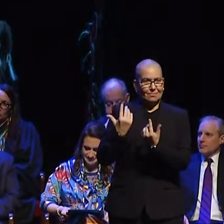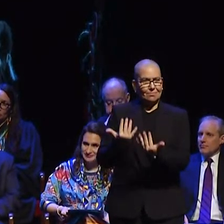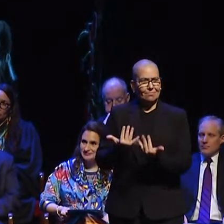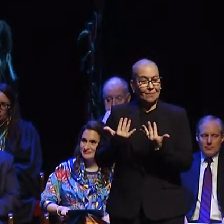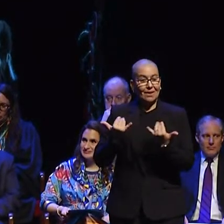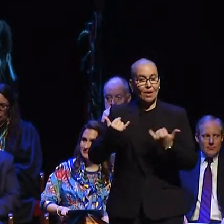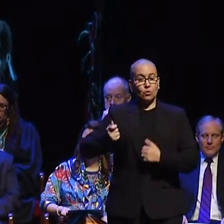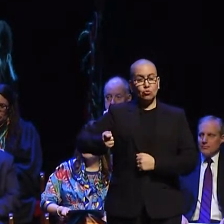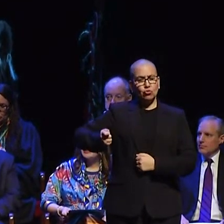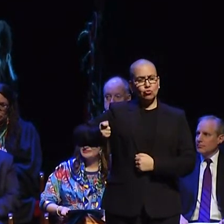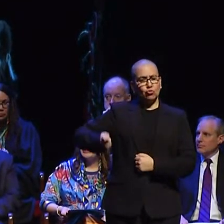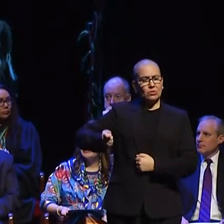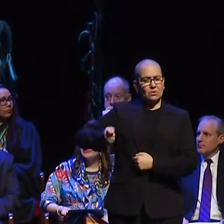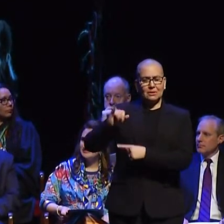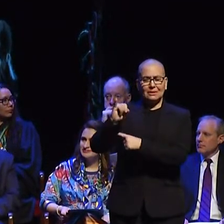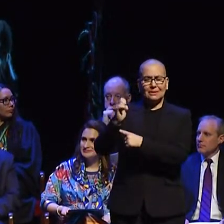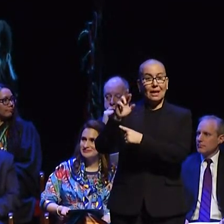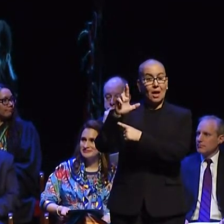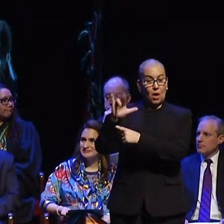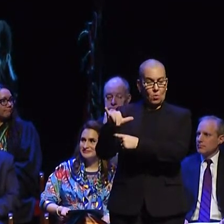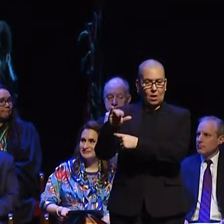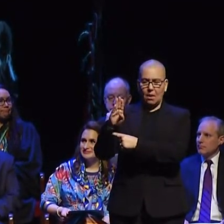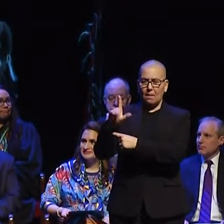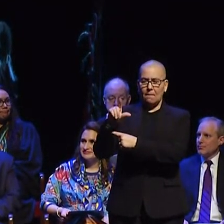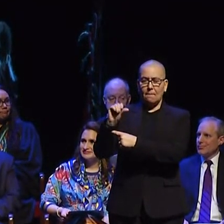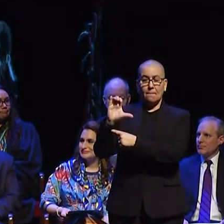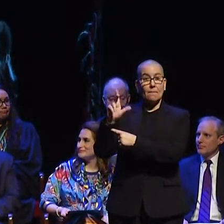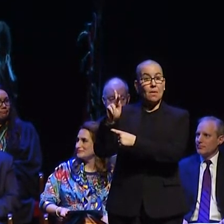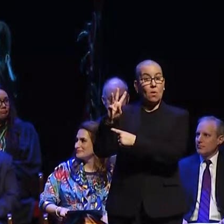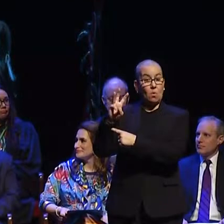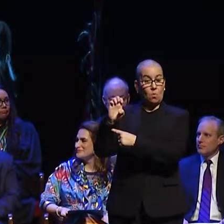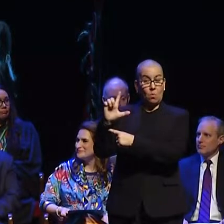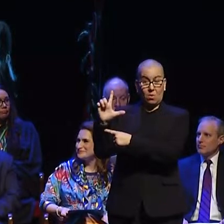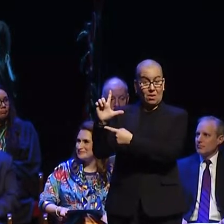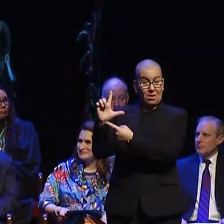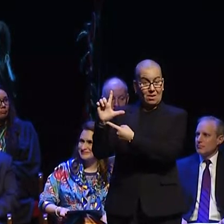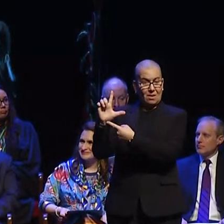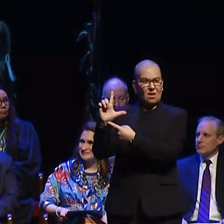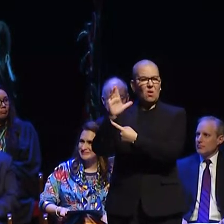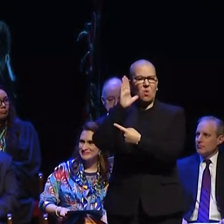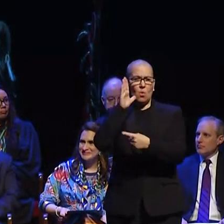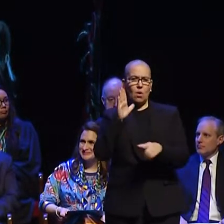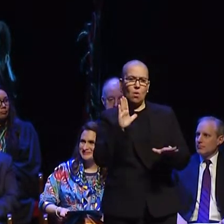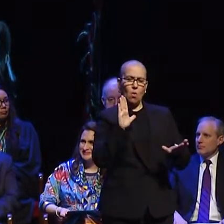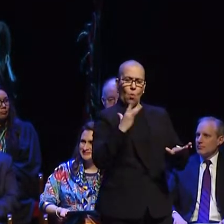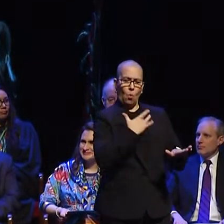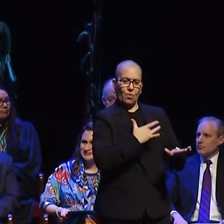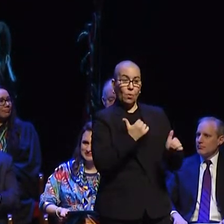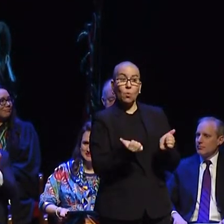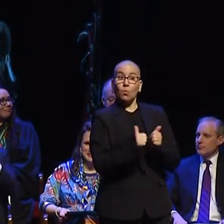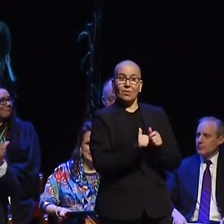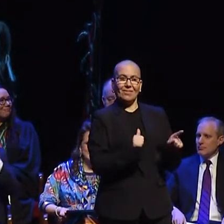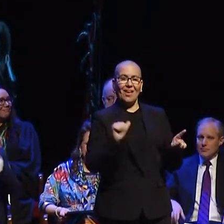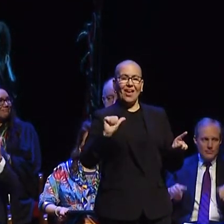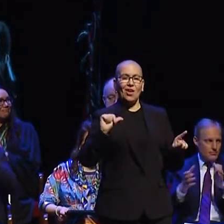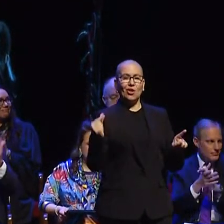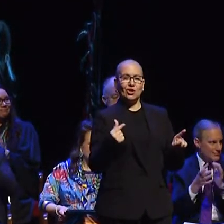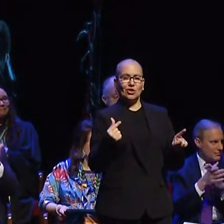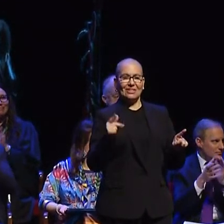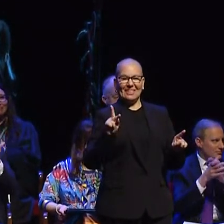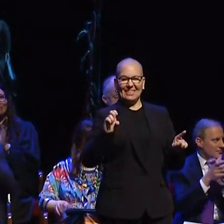over to you to administer Attorney General Keith Ellison's oath of office alongside his family.